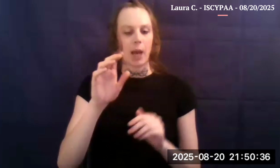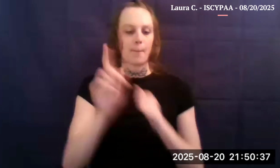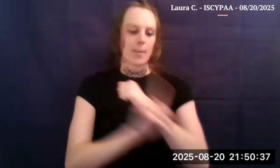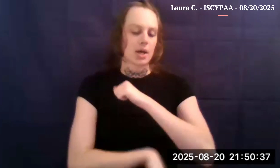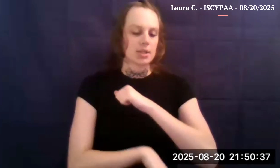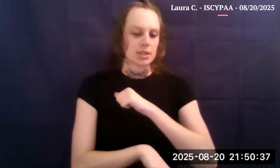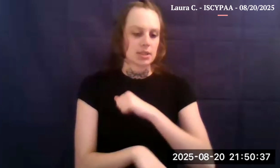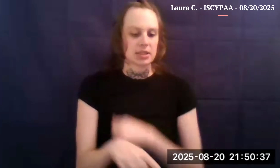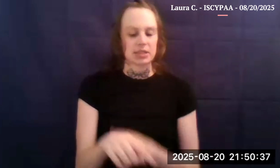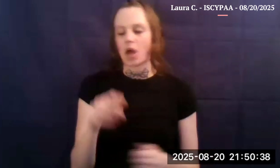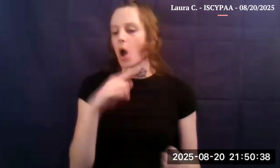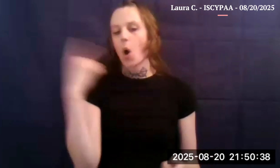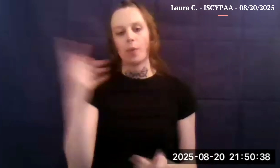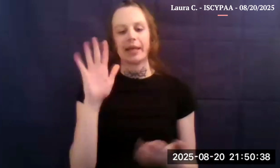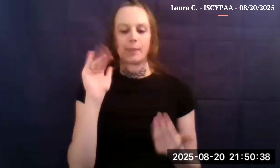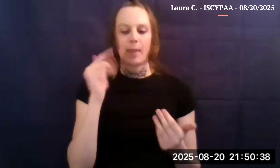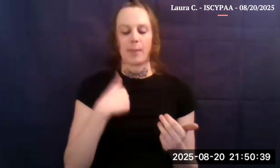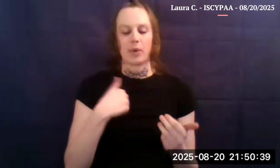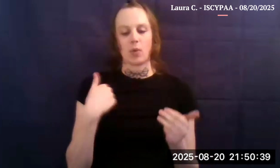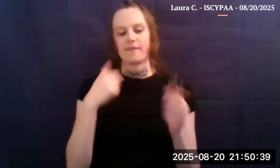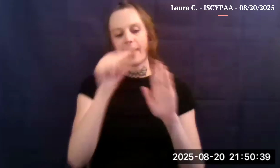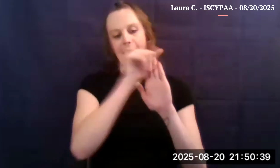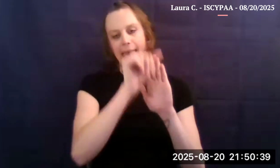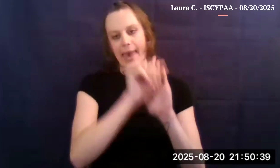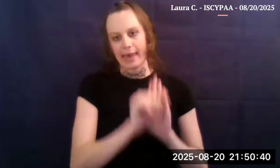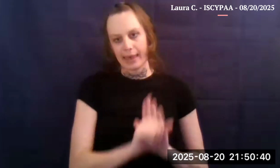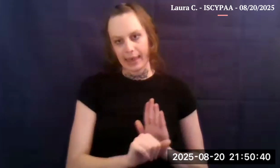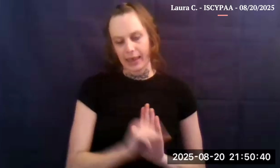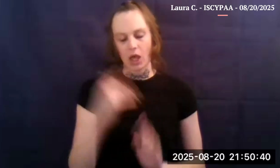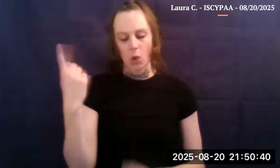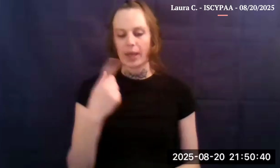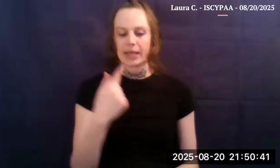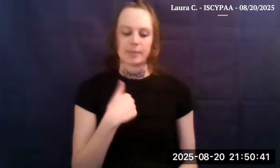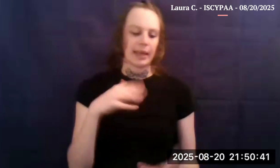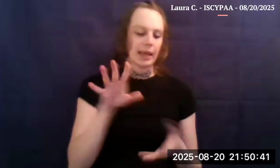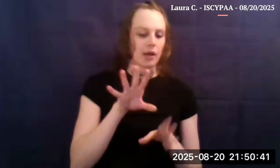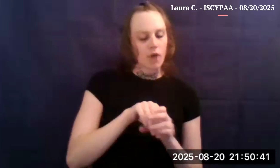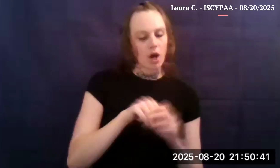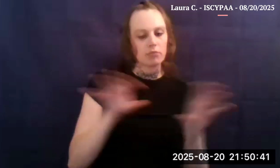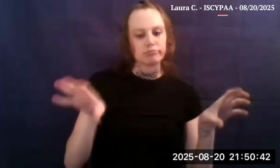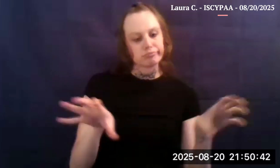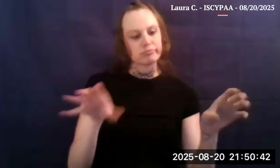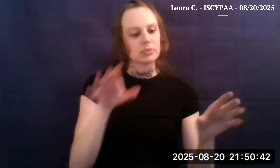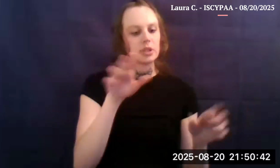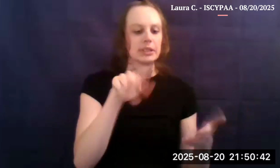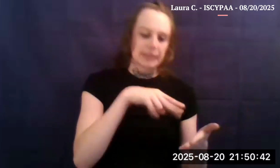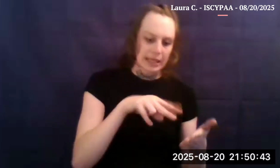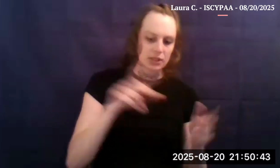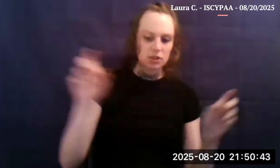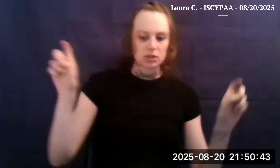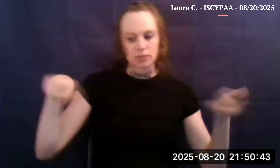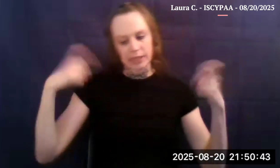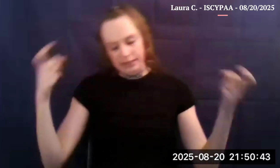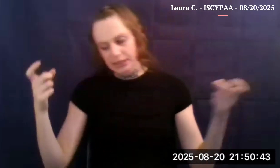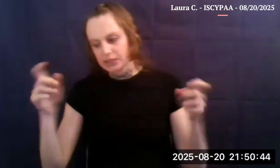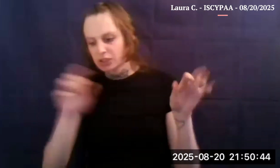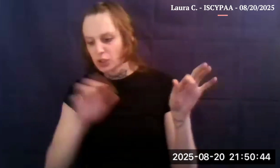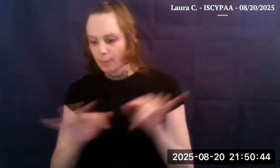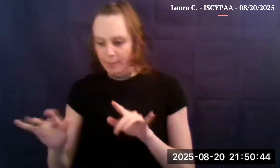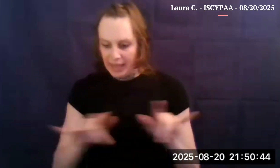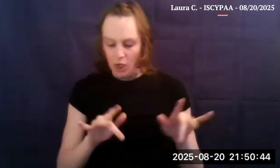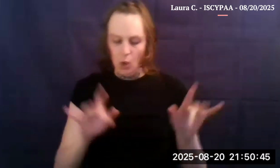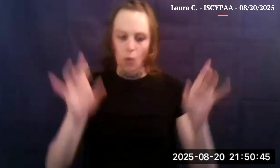in every activity known to man. Like I did dance, I did gymnastics, I did piano, I did volleyball, soccer,